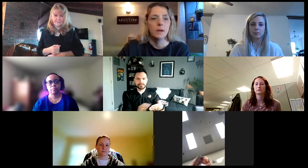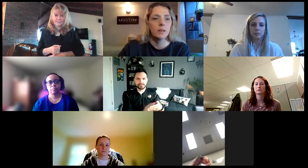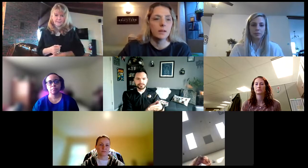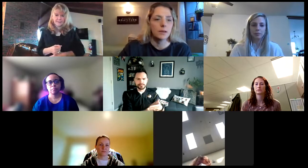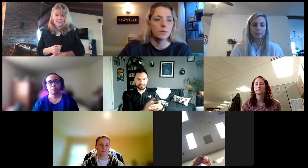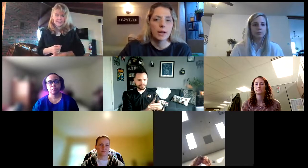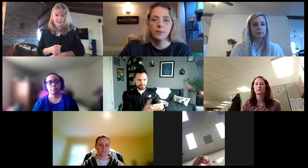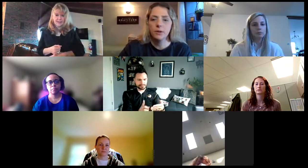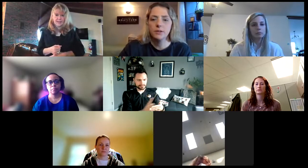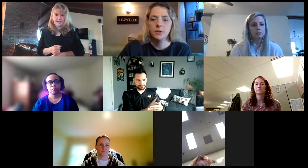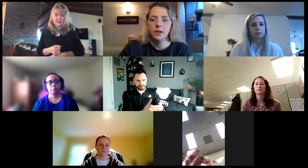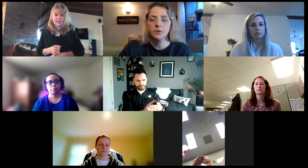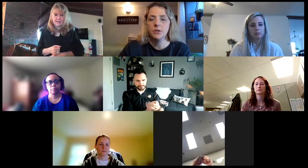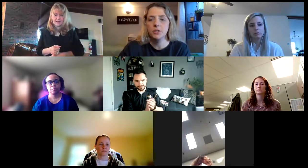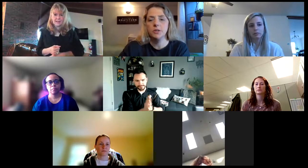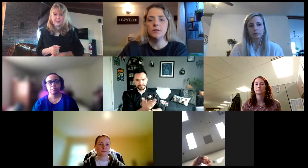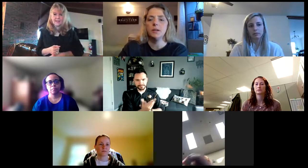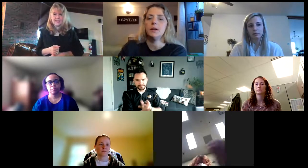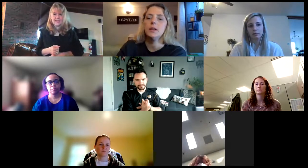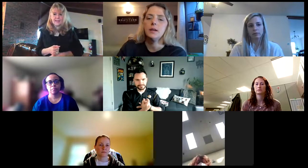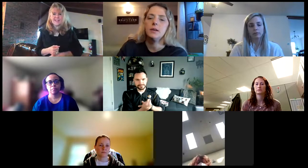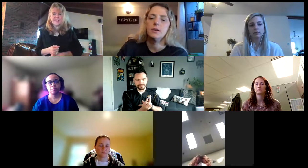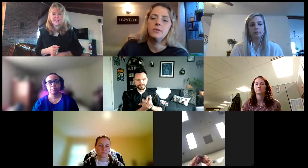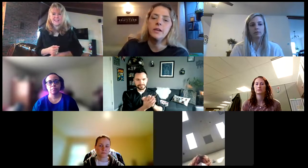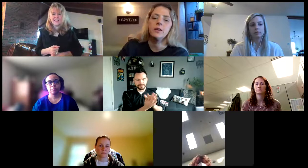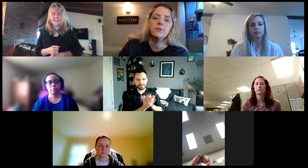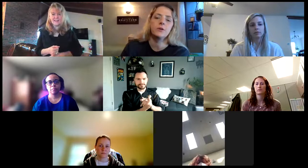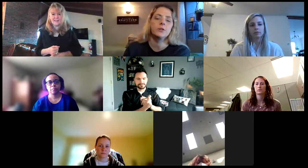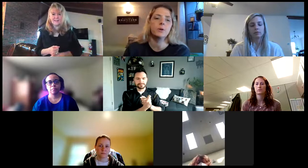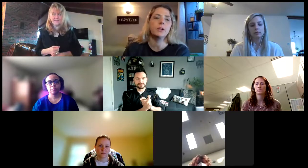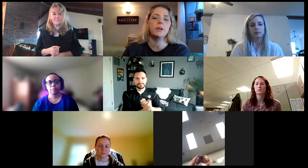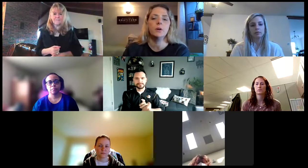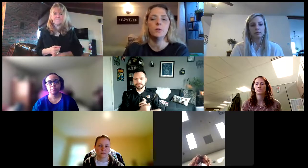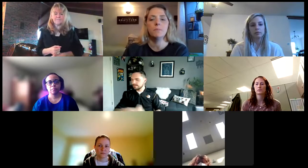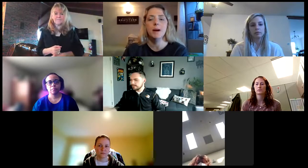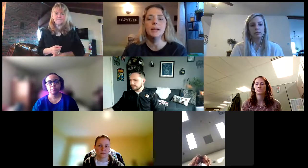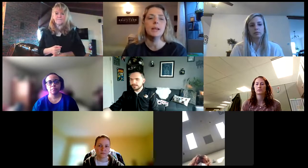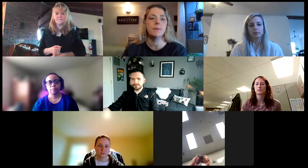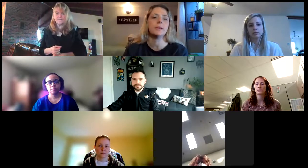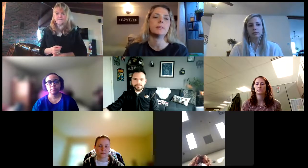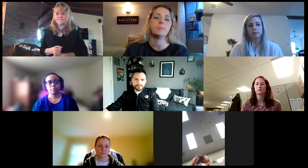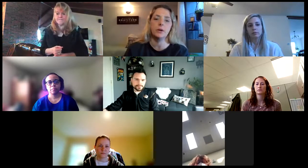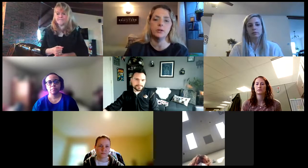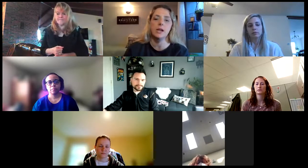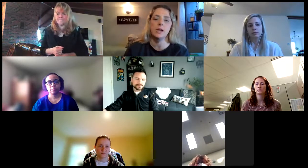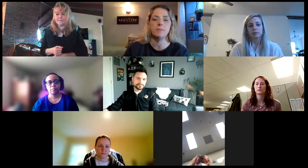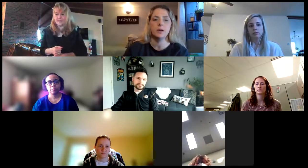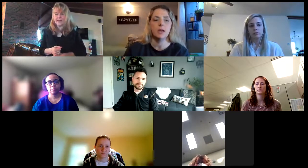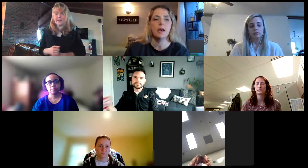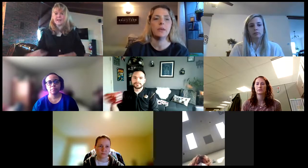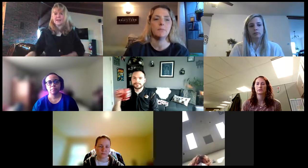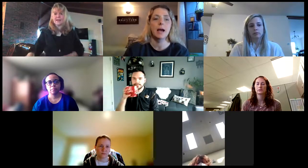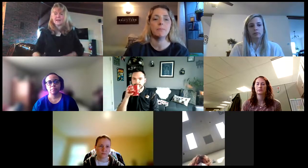Okay, and then now we're going to do introductions, and I'll let Vicki go first. We're going to go, my name is, spell your